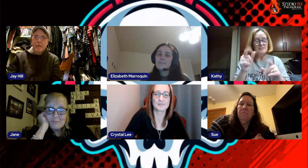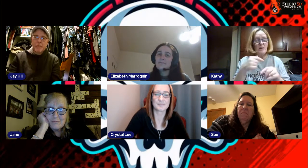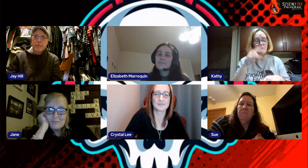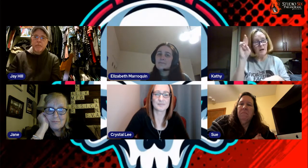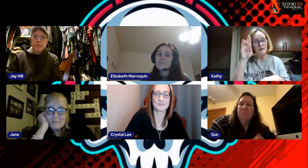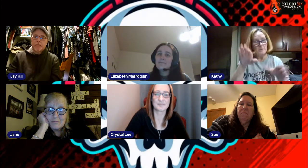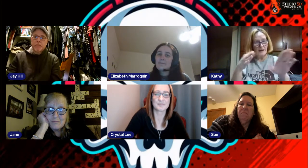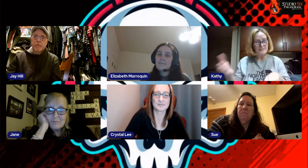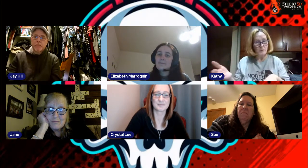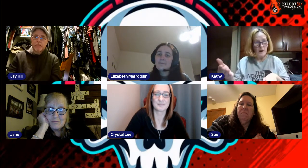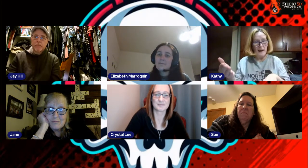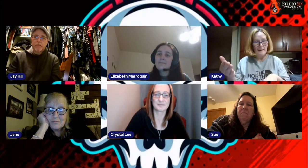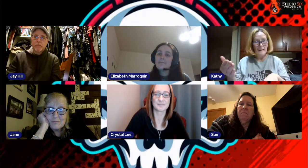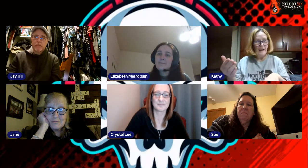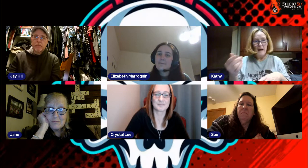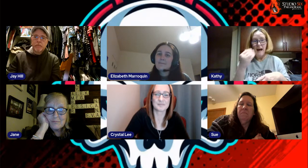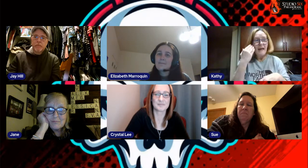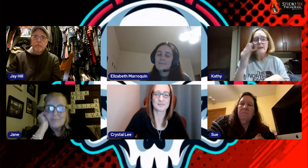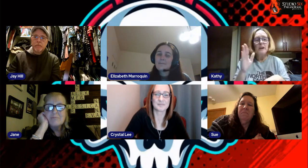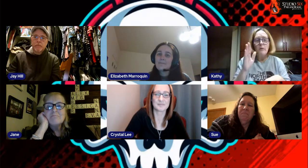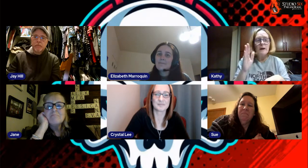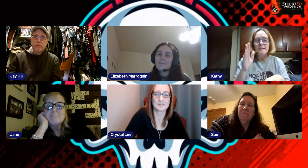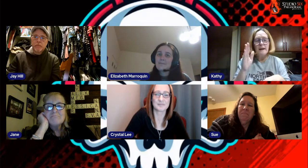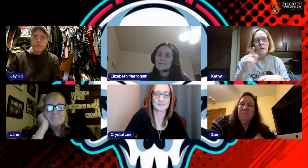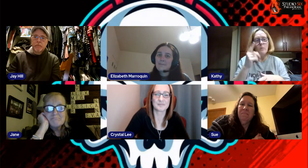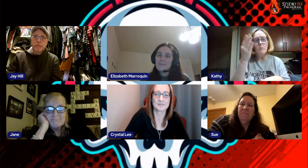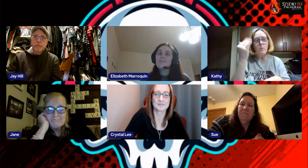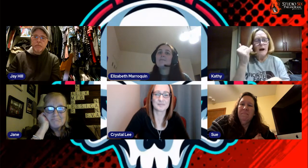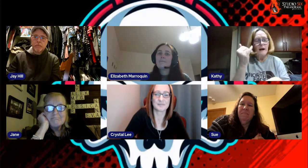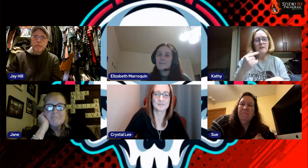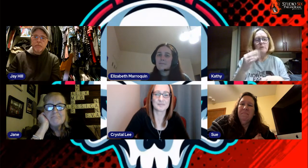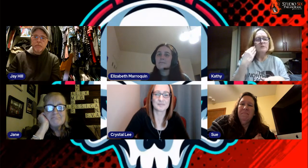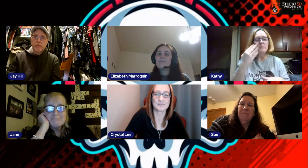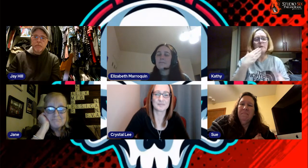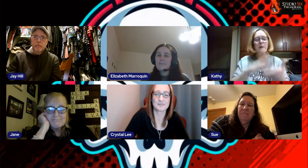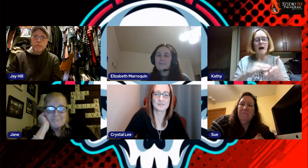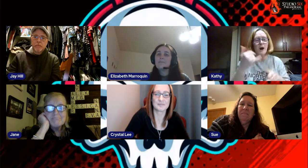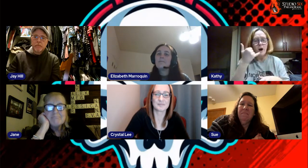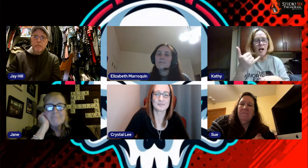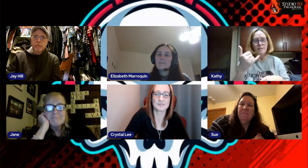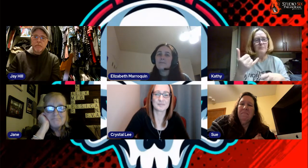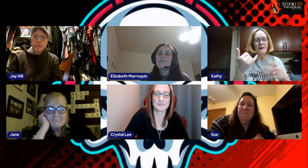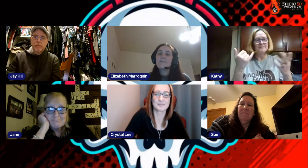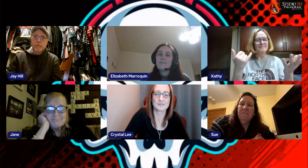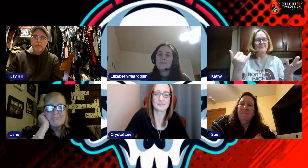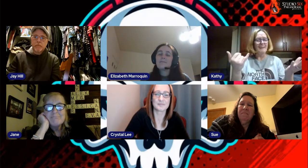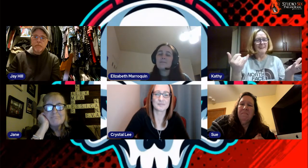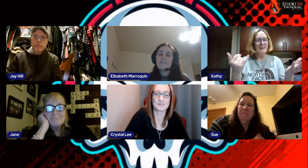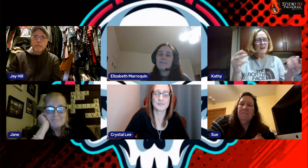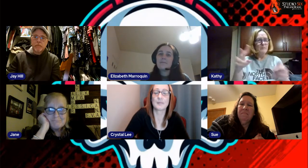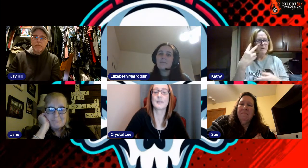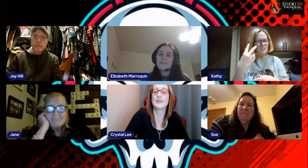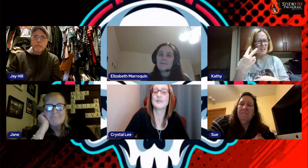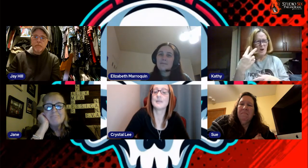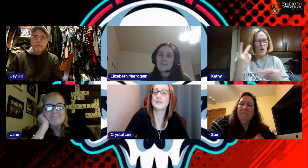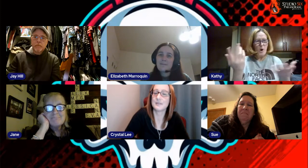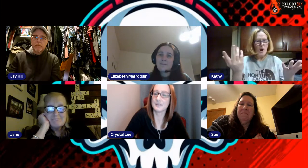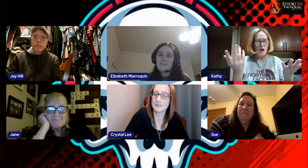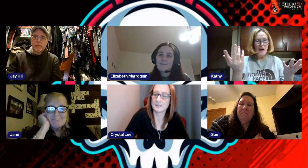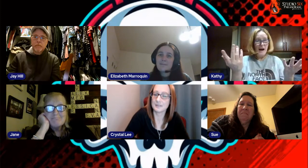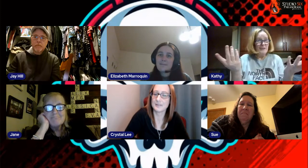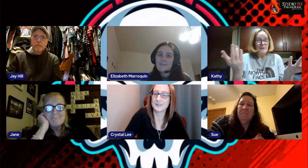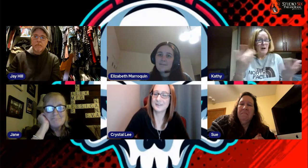and it turned out that my uncle passed away. And I had no idea why I knew it was going to be a bad call, but I was just like, my mother's